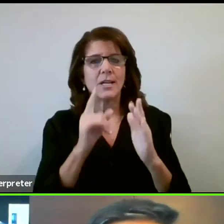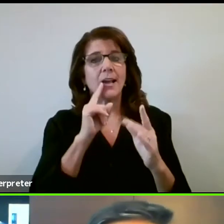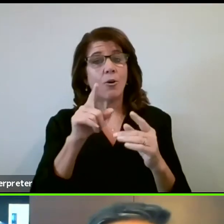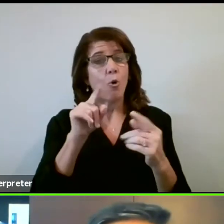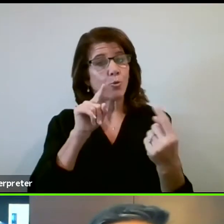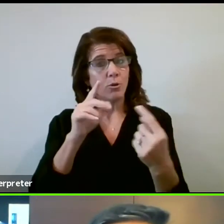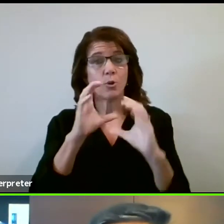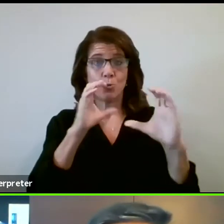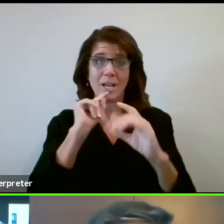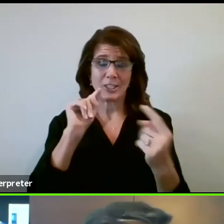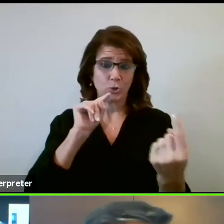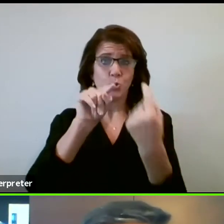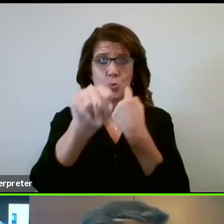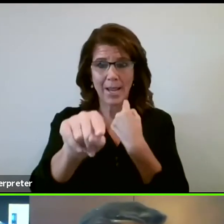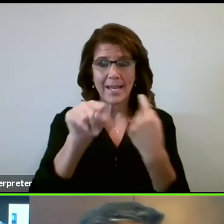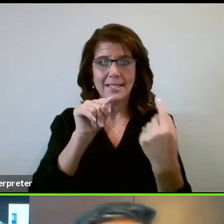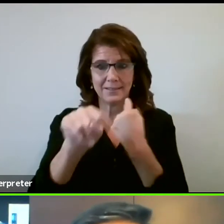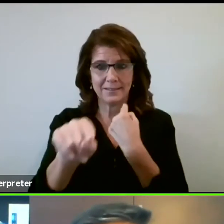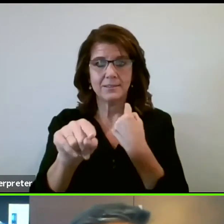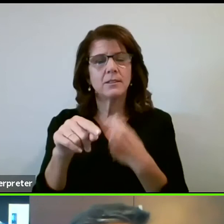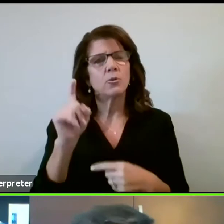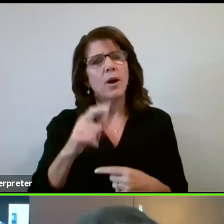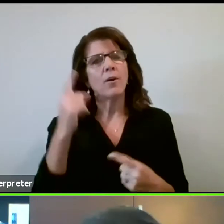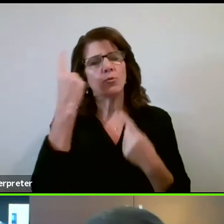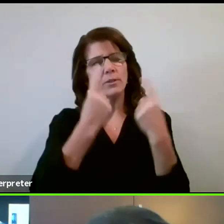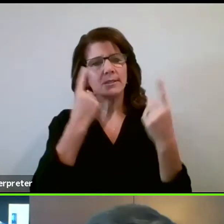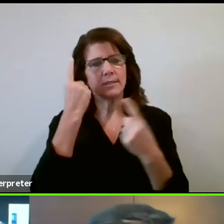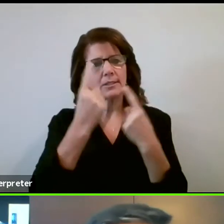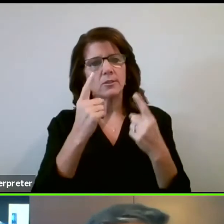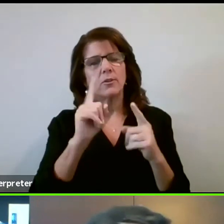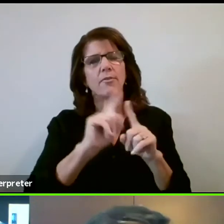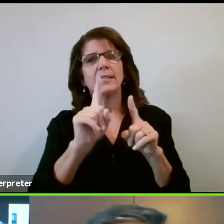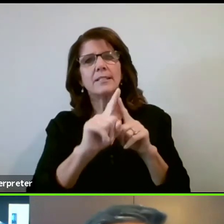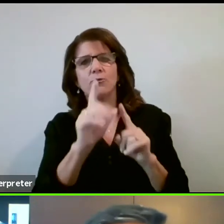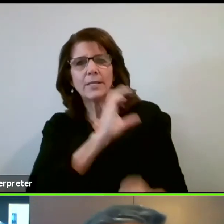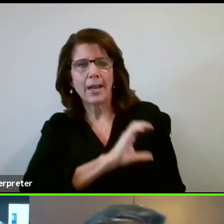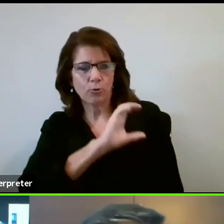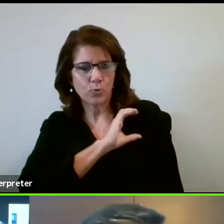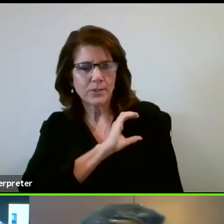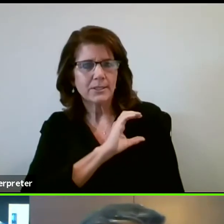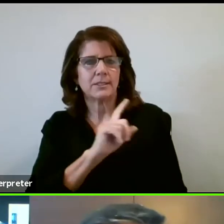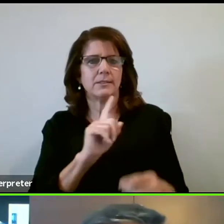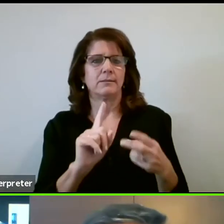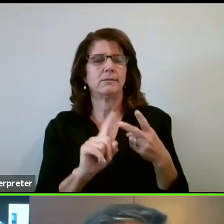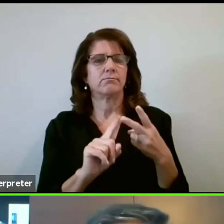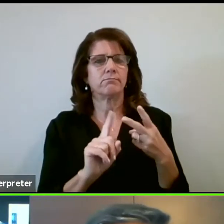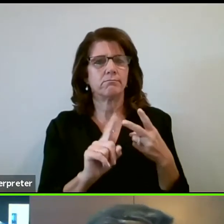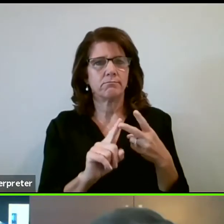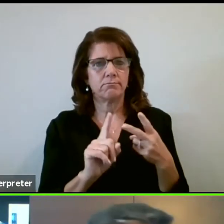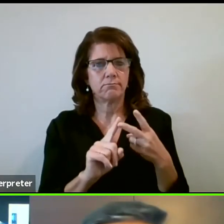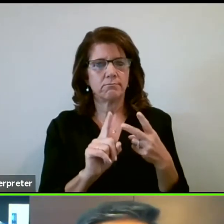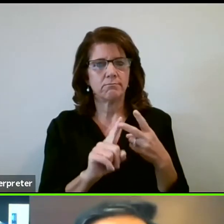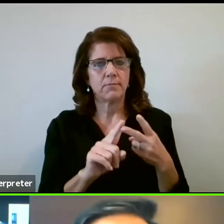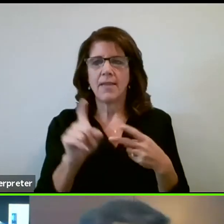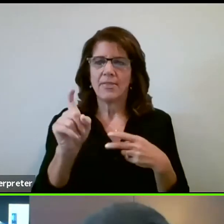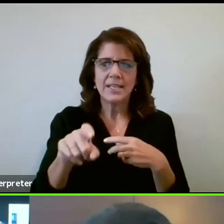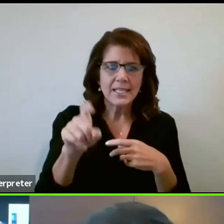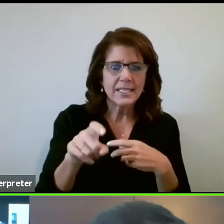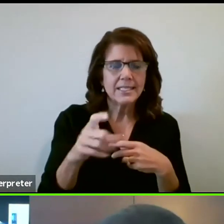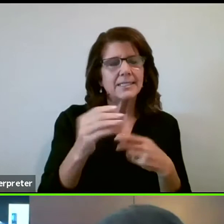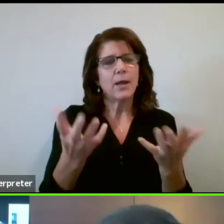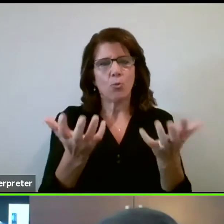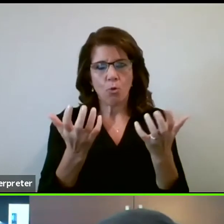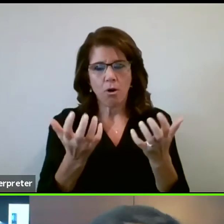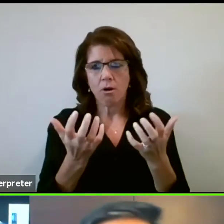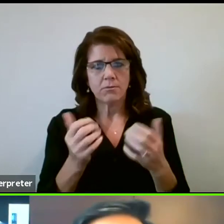street, and we should take into account the characteristics and the needs and